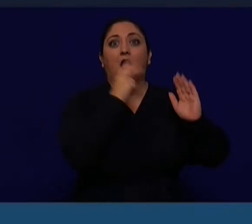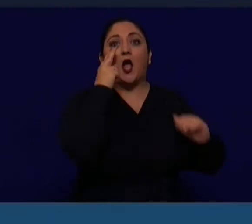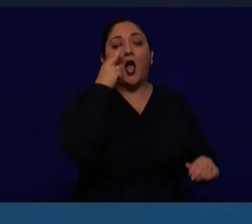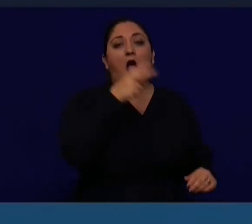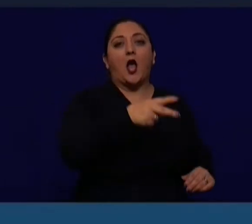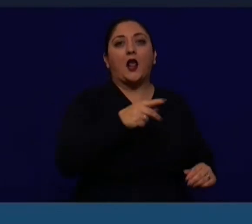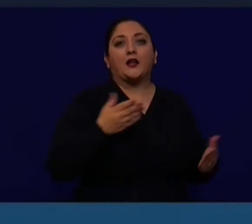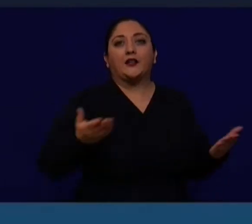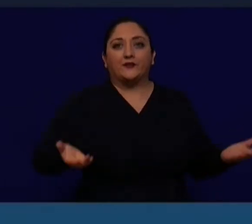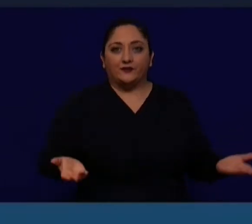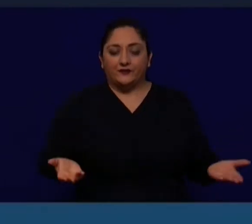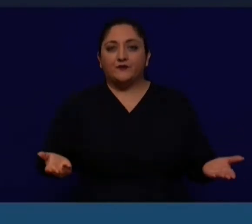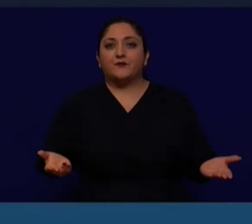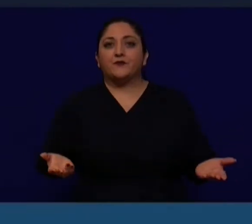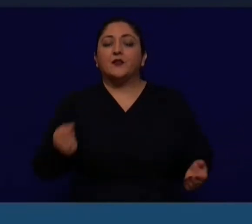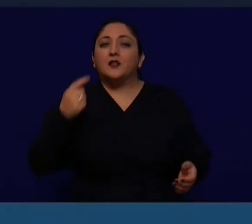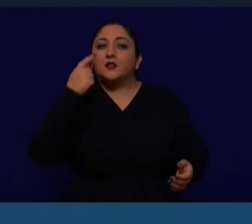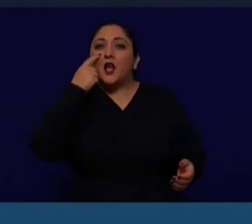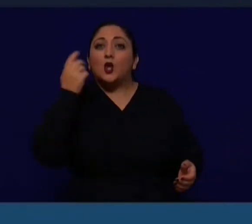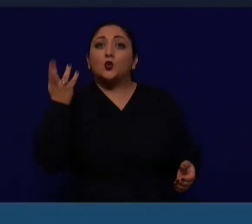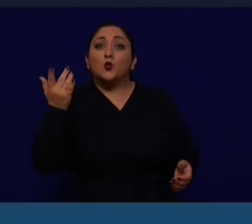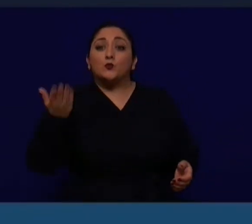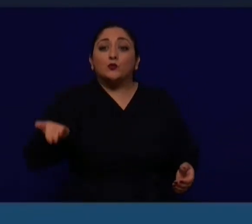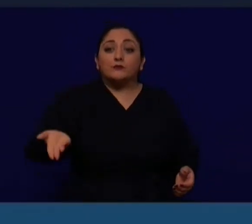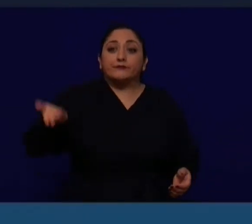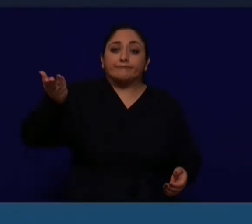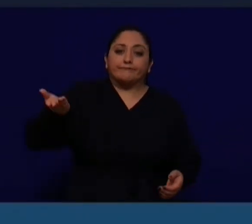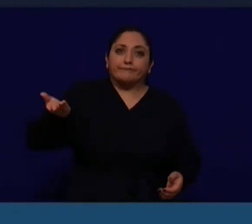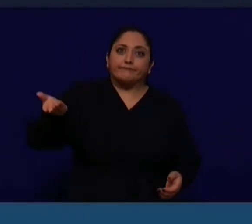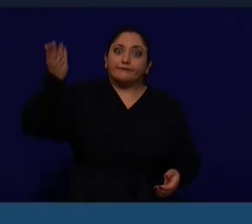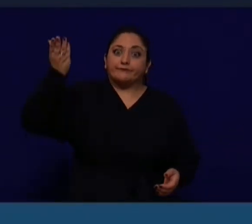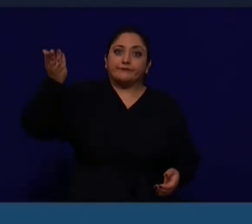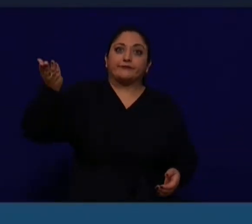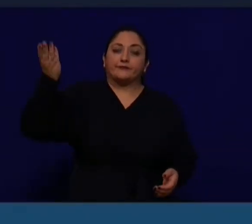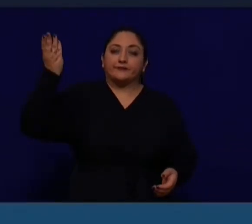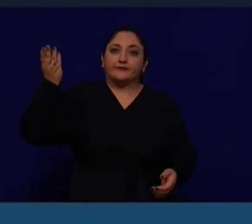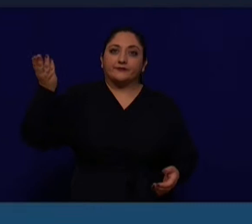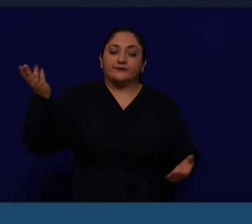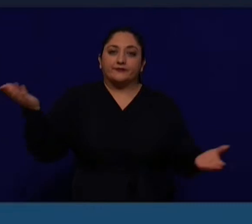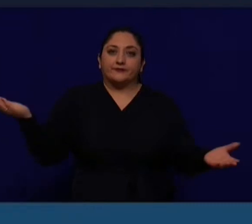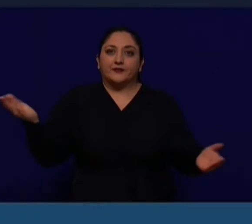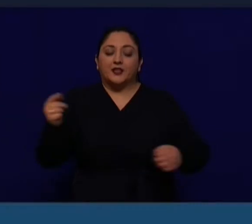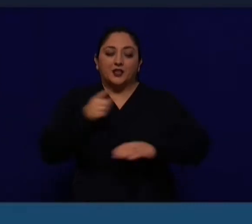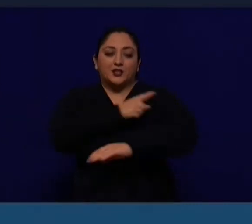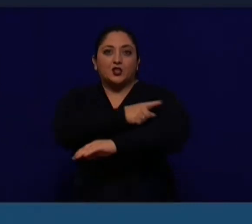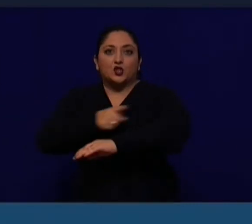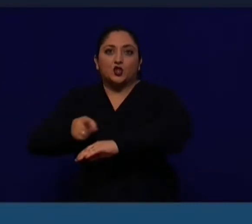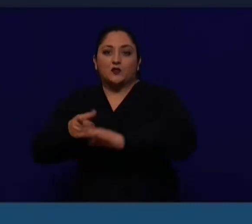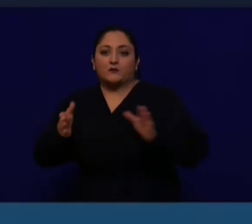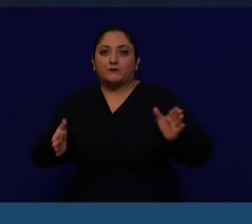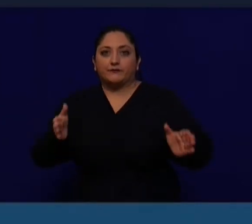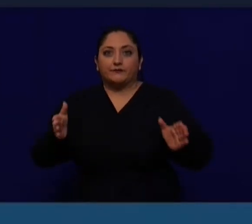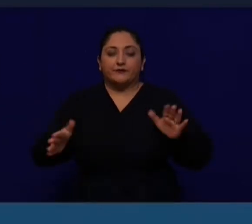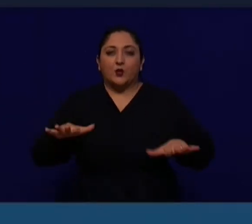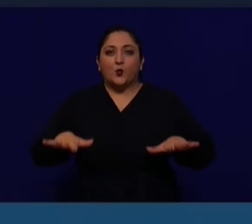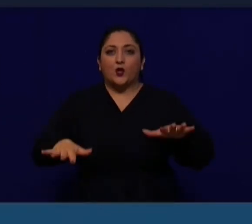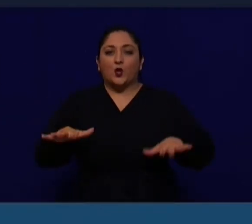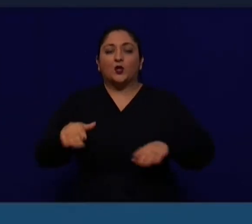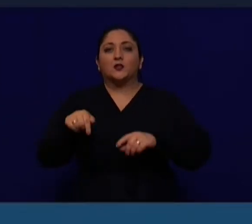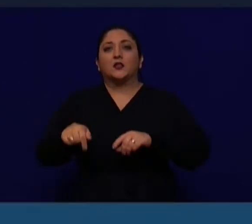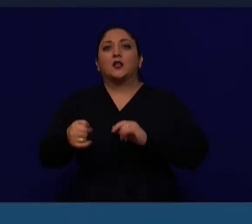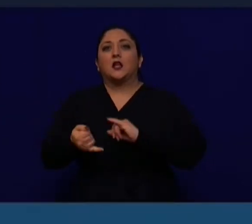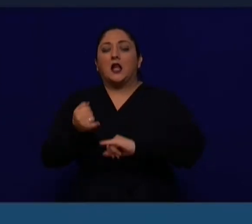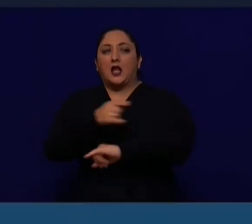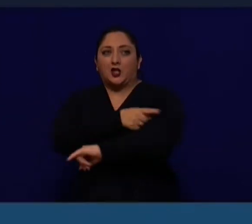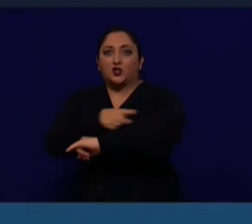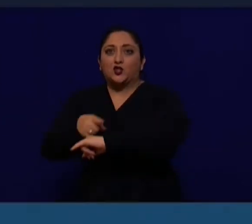naraw li l-każijiet qegħdin jiżdiedu u infatti l-7-day moving average li kellna dal-aħħar